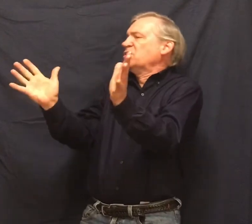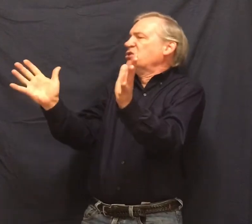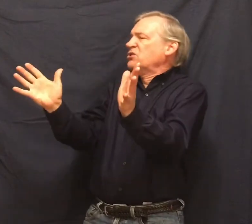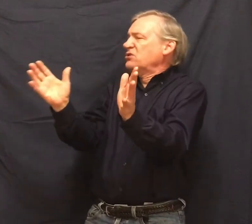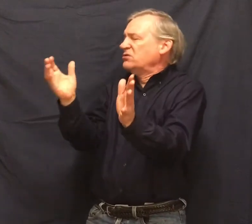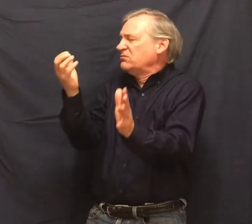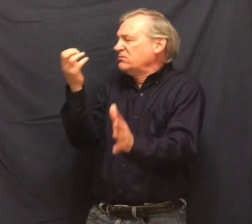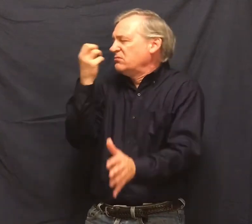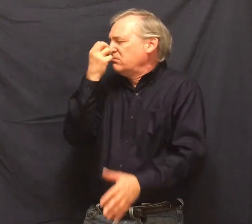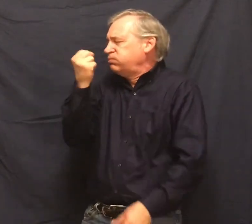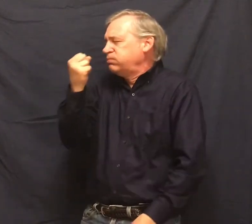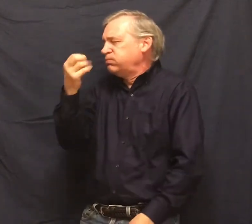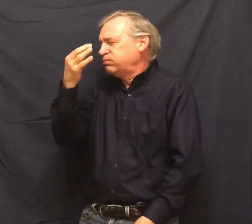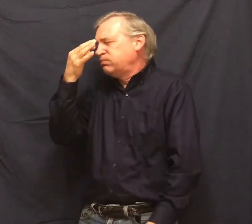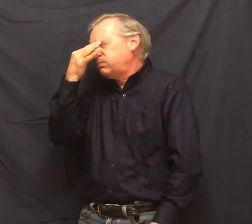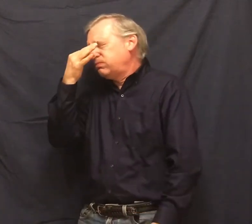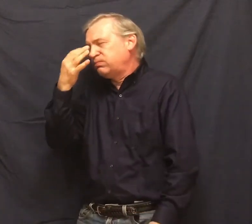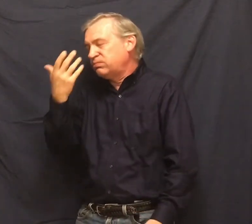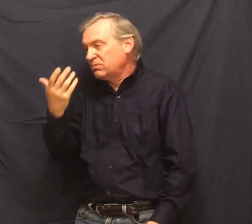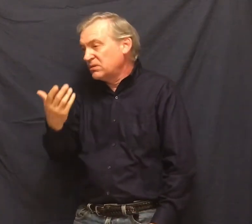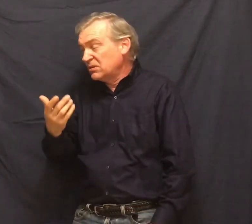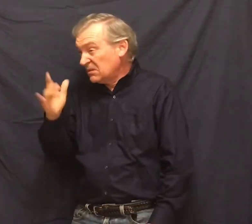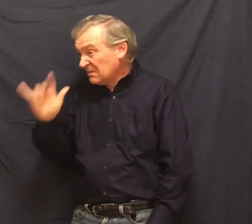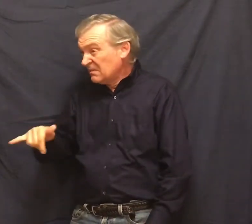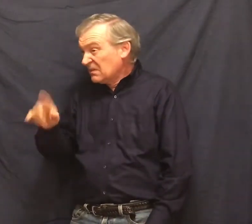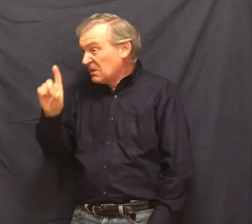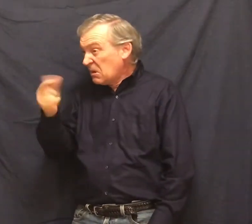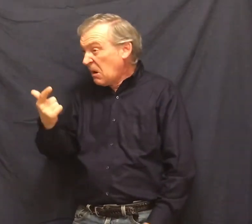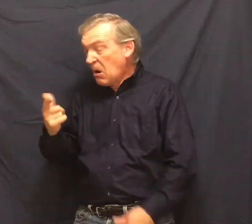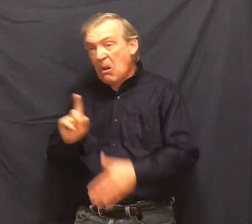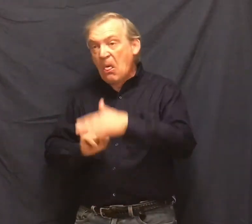That stink hangs around even after he's gone.